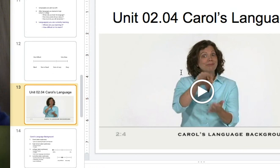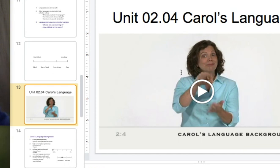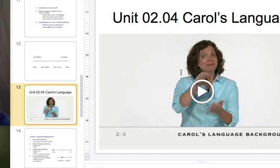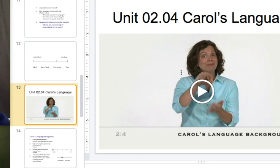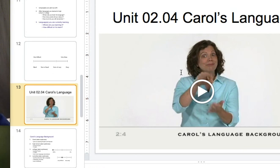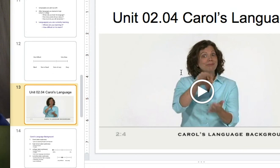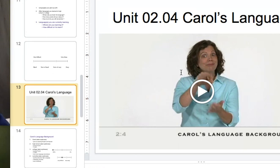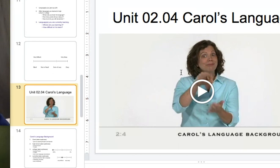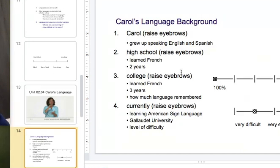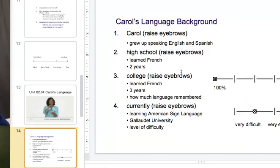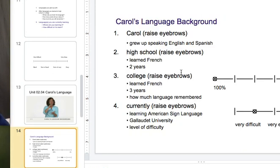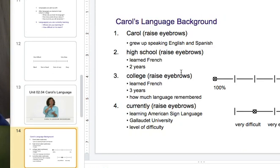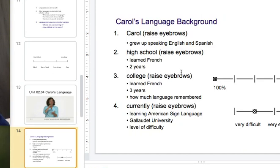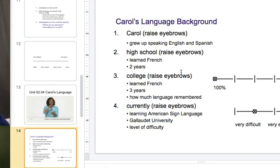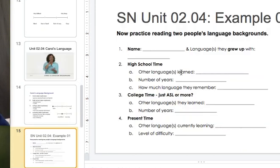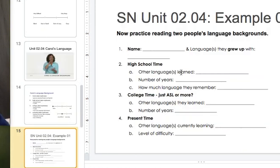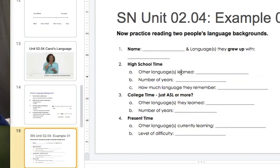signs?